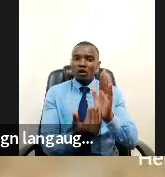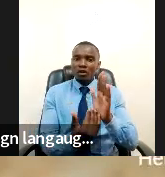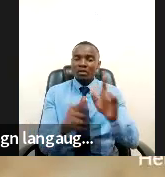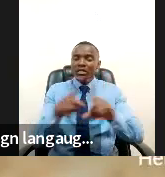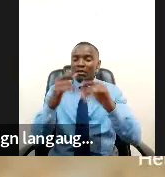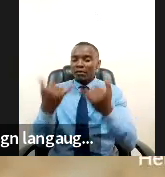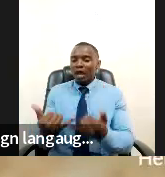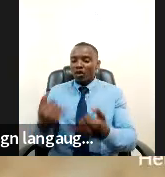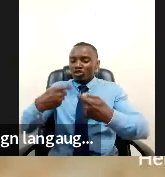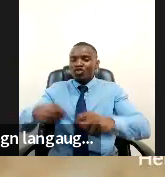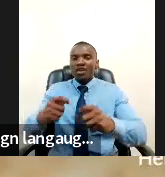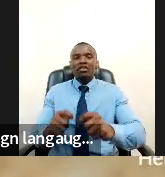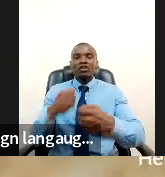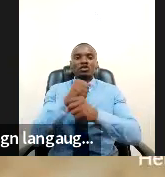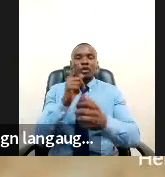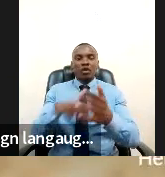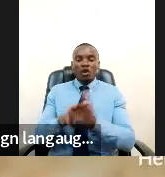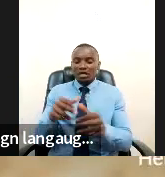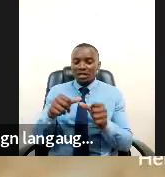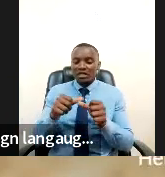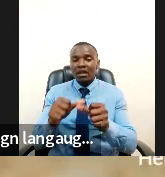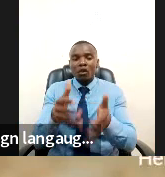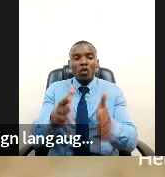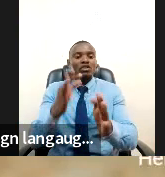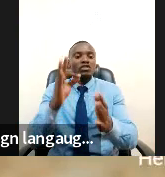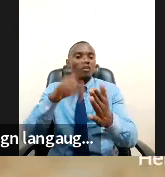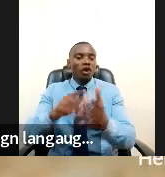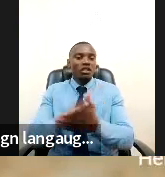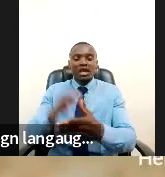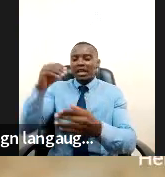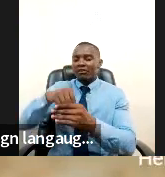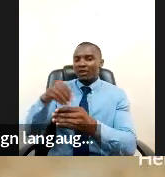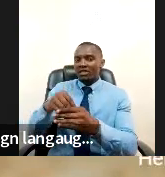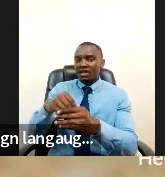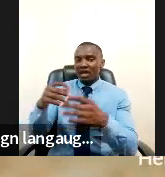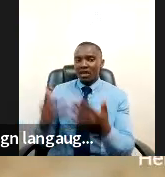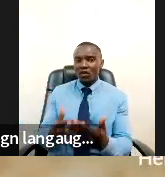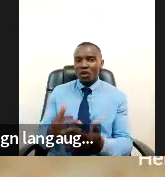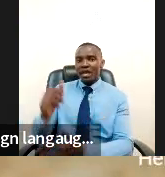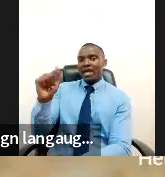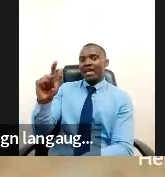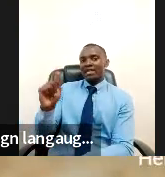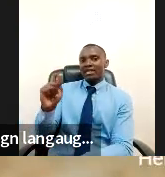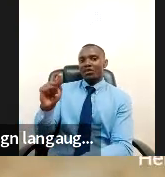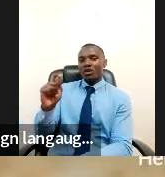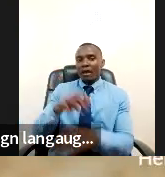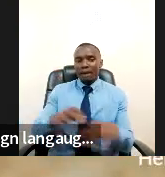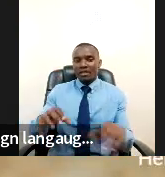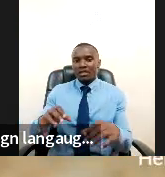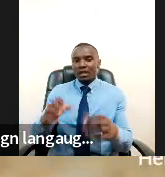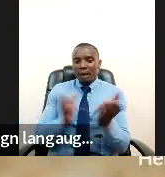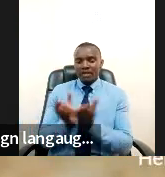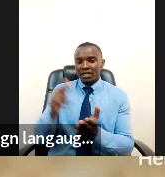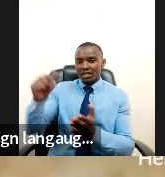with sustainable mechanisms of investing in AT startups across Africa. So it's an